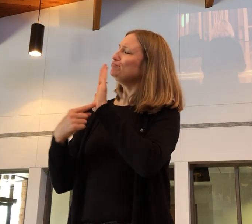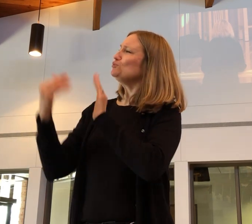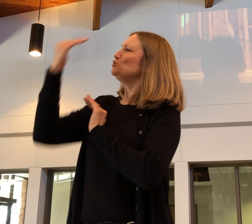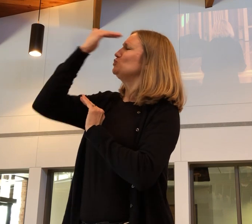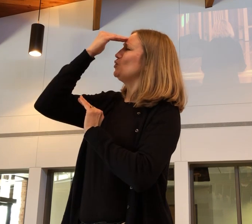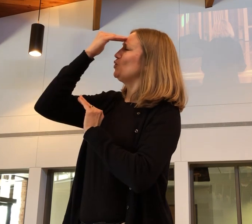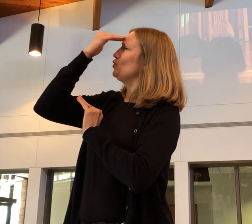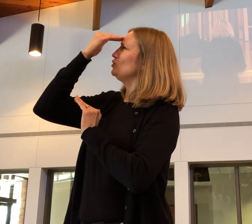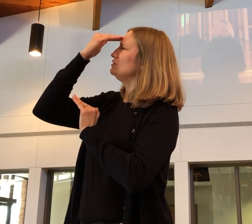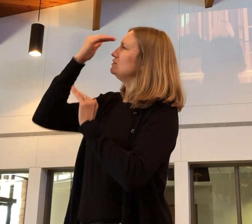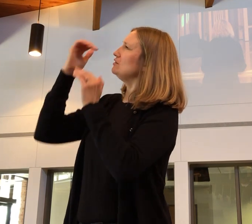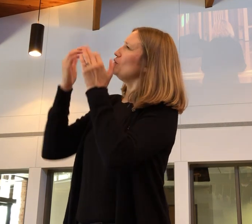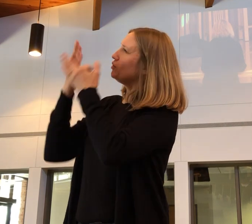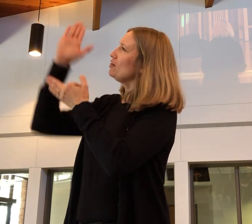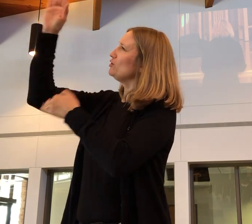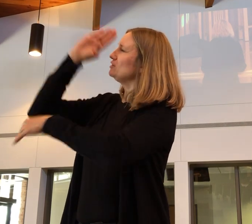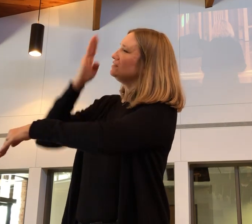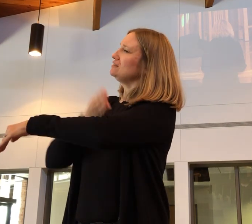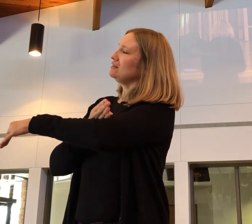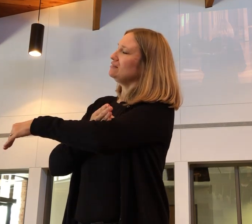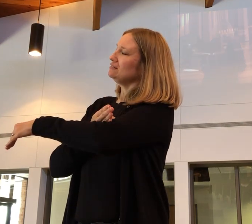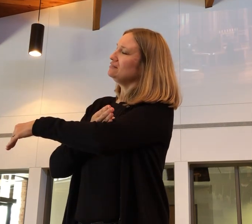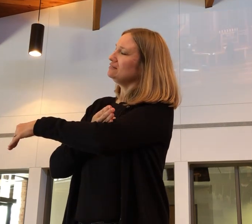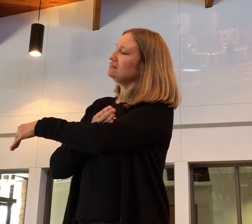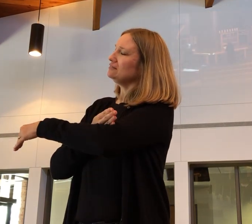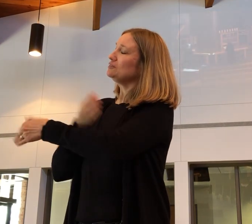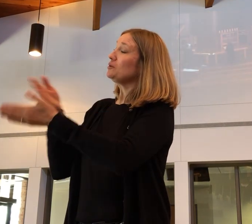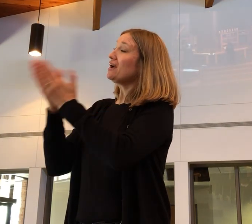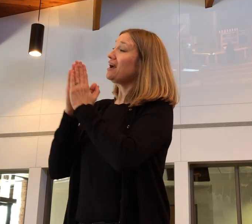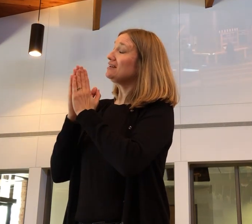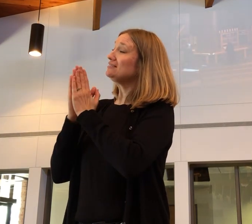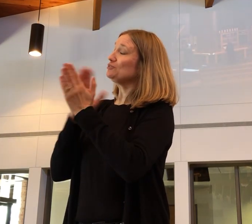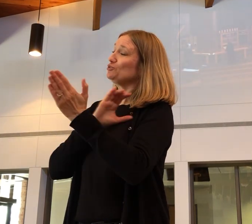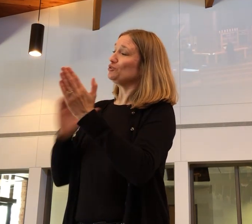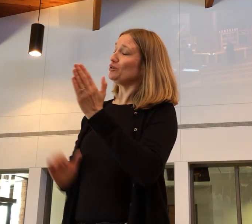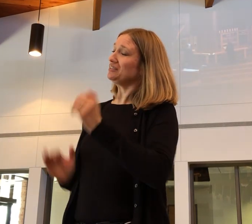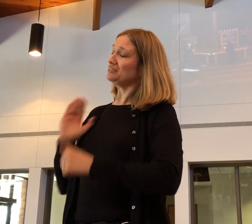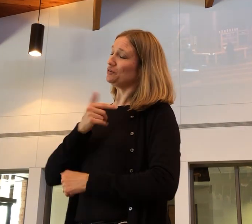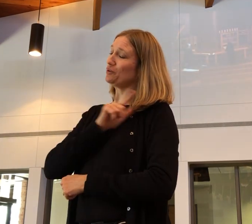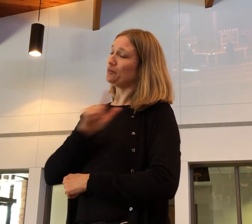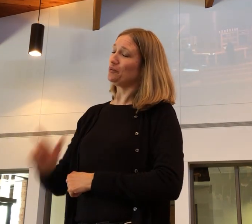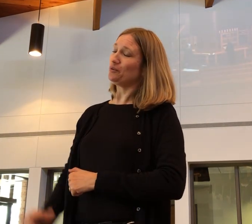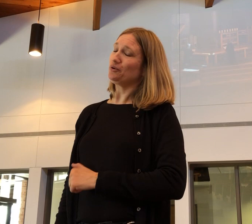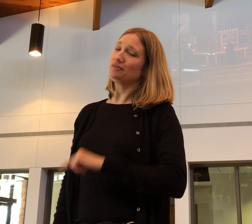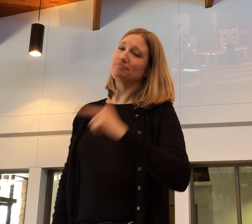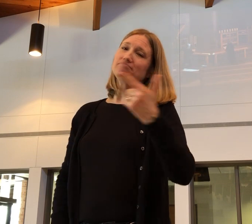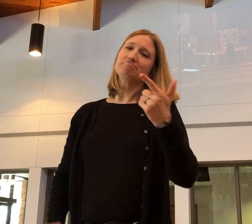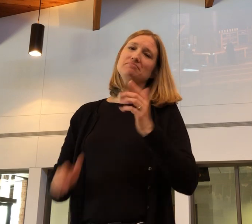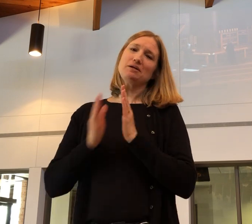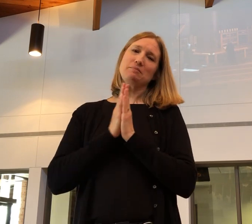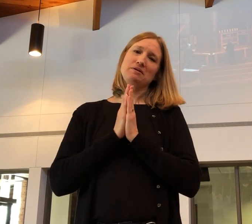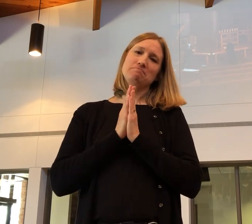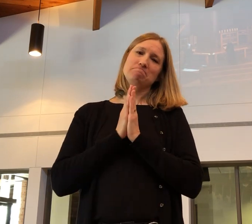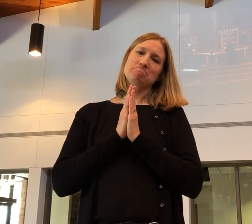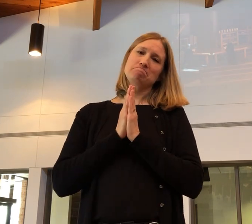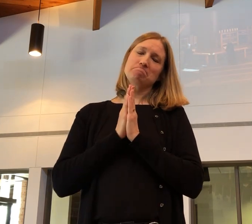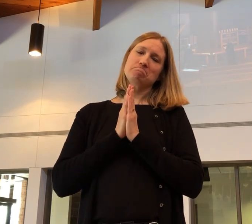known to us in your Son. We ask this through Christ our Lord.